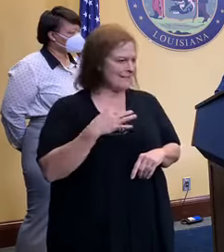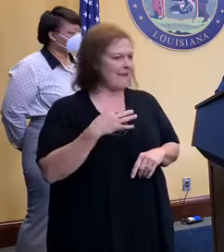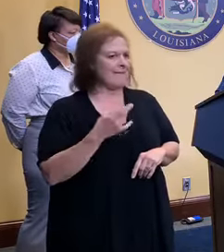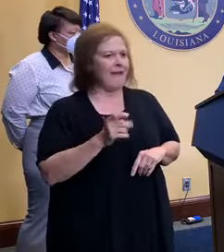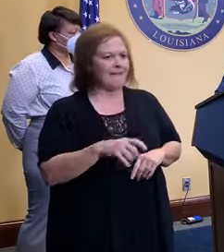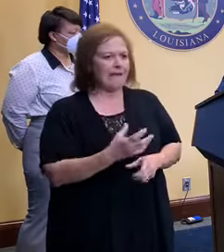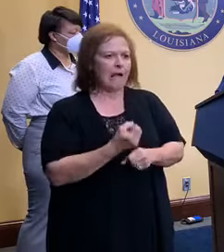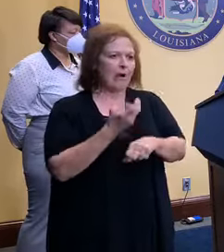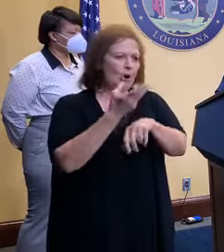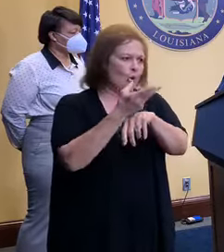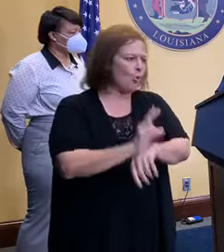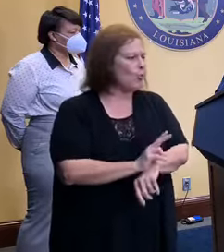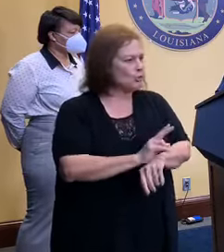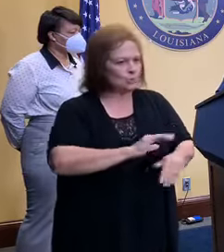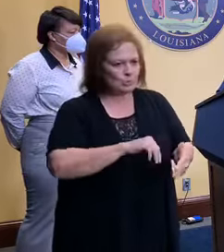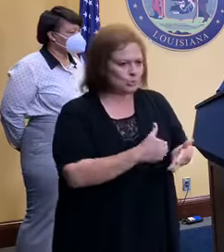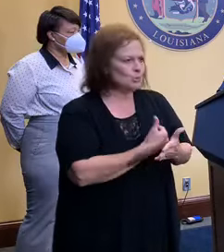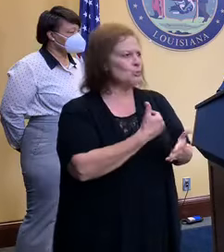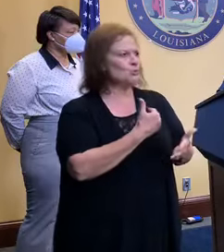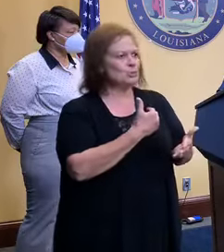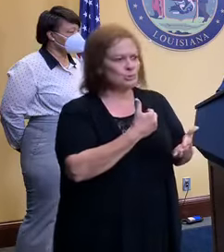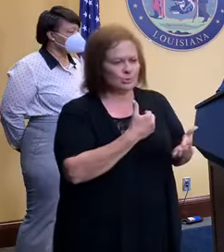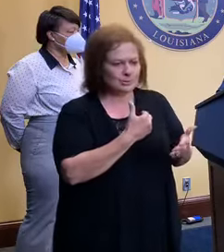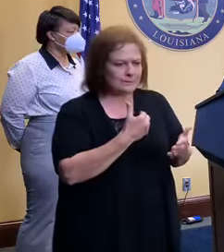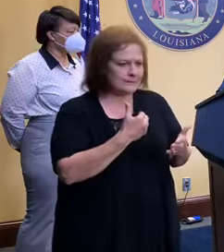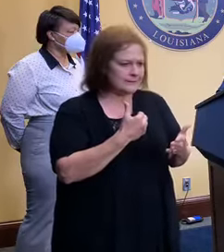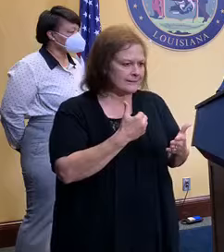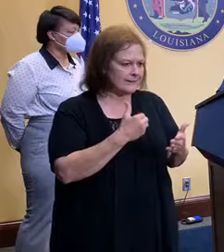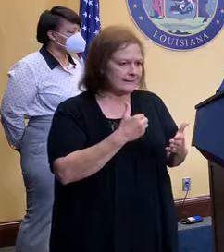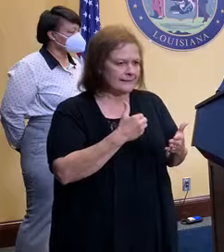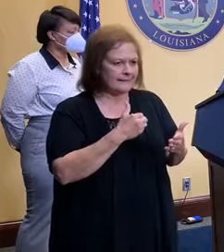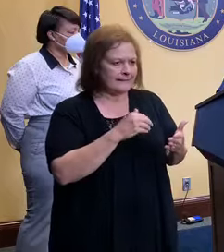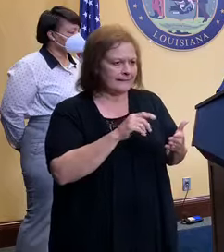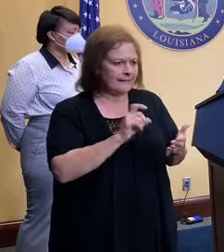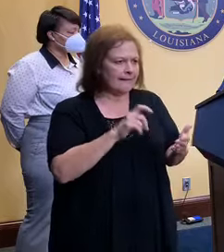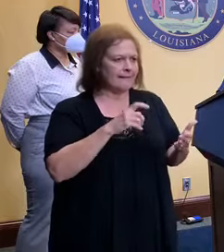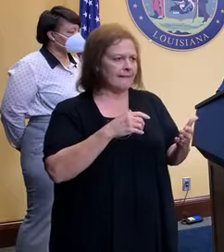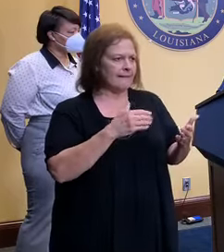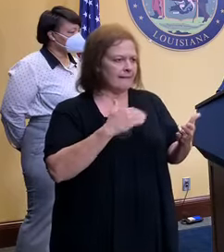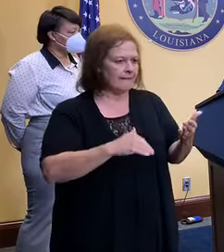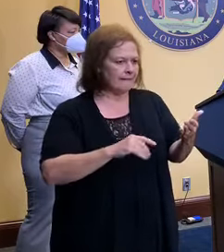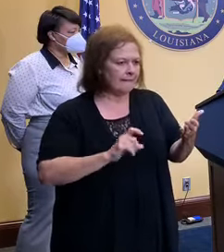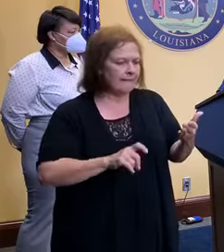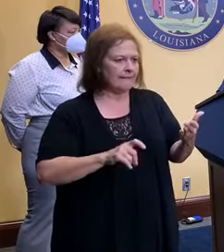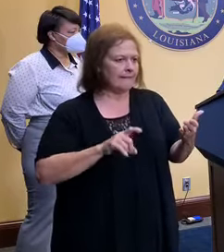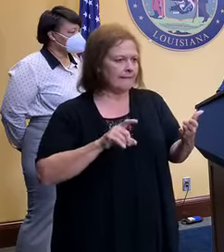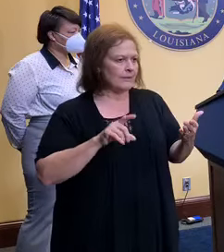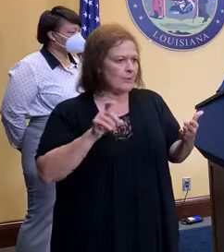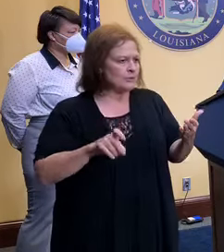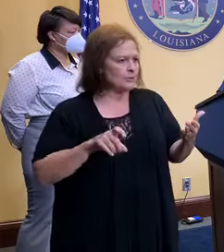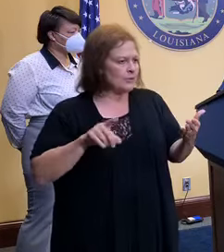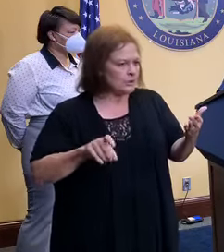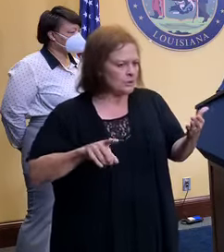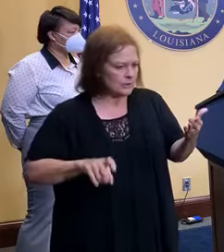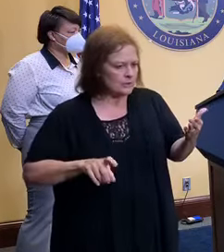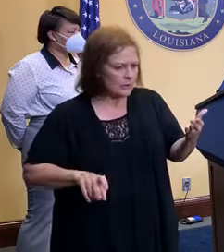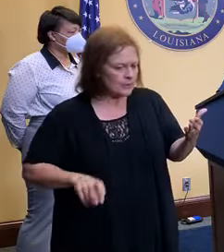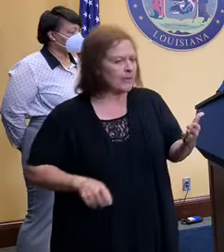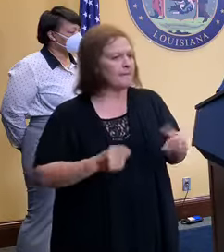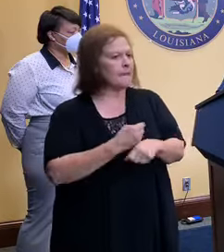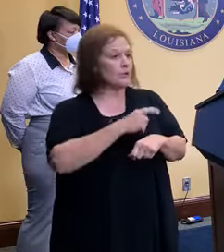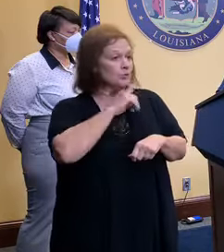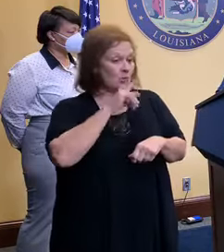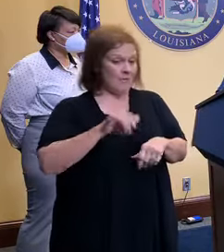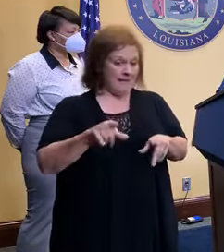of authentication requests or new steps to make sure that they verify who they